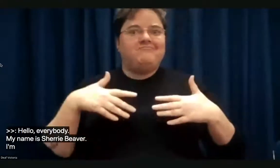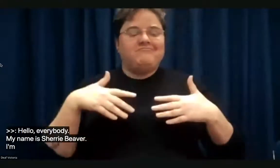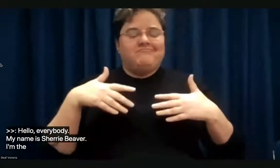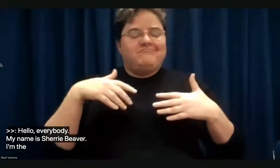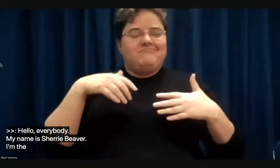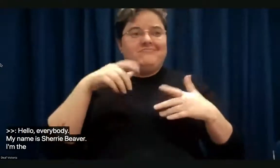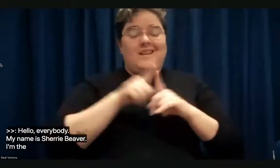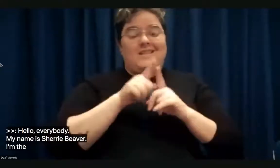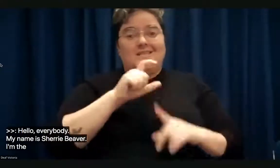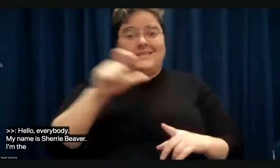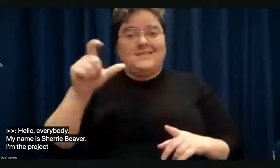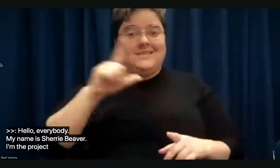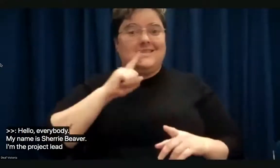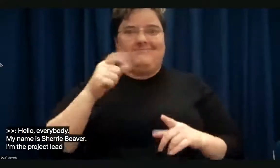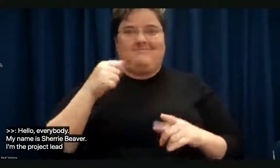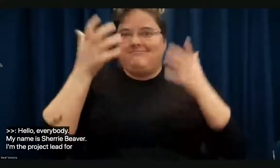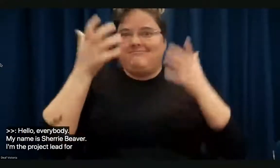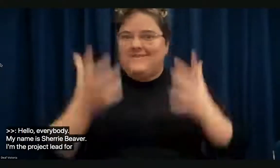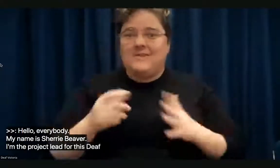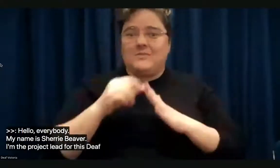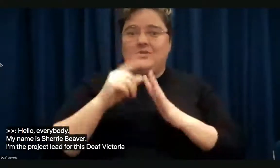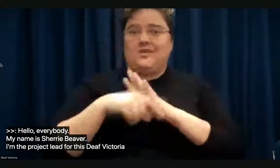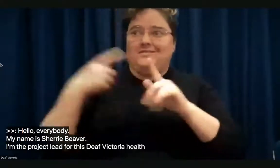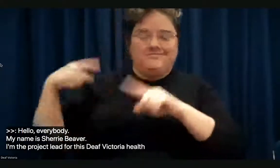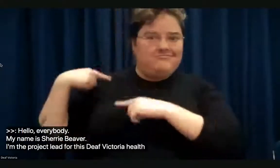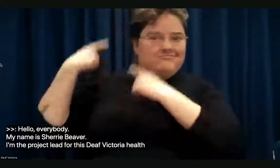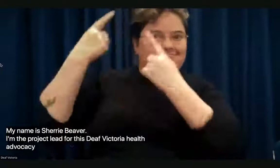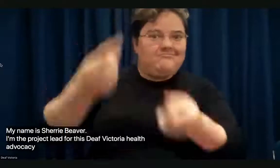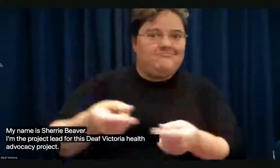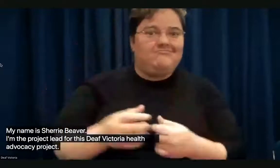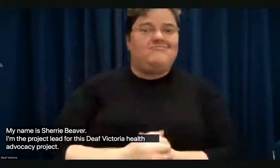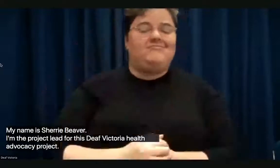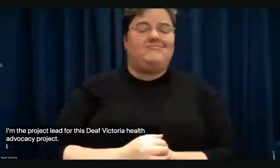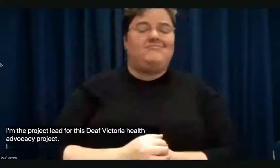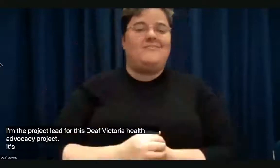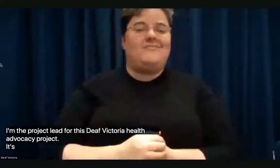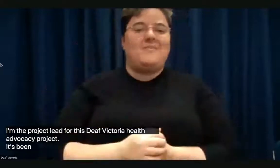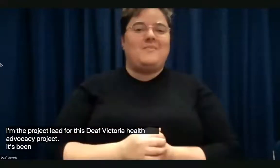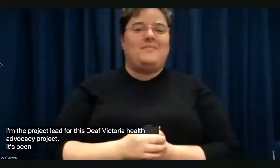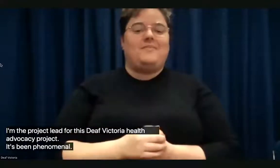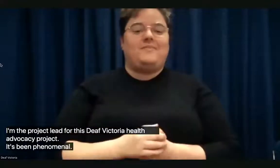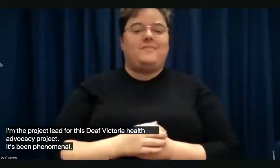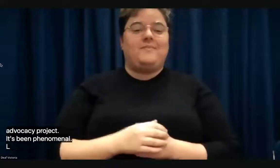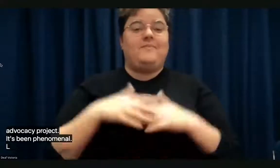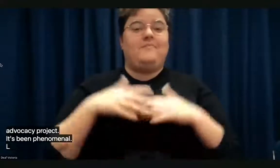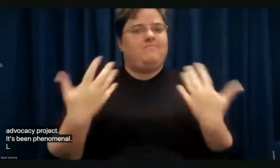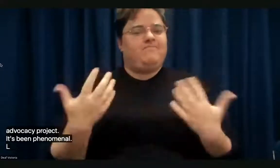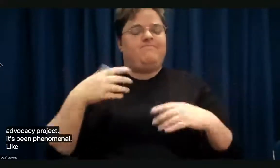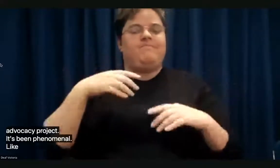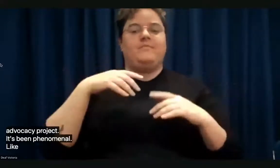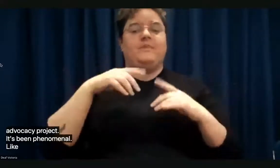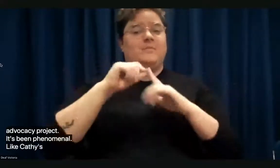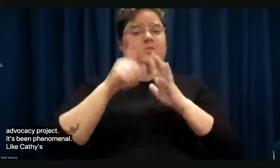Project. It's been phenomenal. Like Kathy said, it's a long-standing project. We've